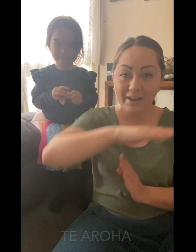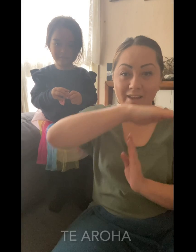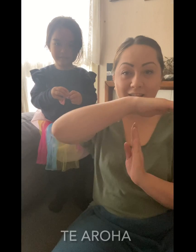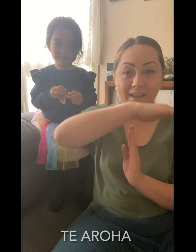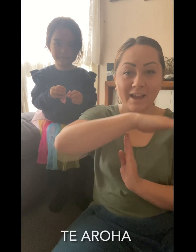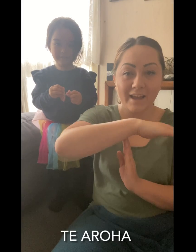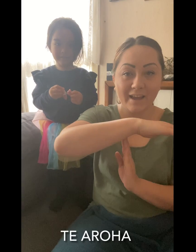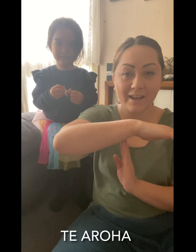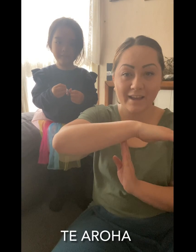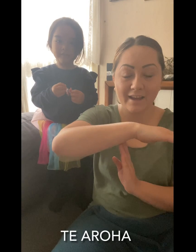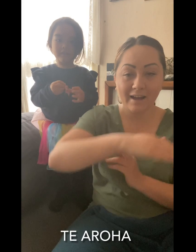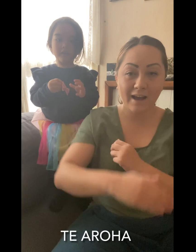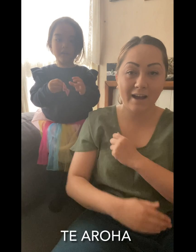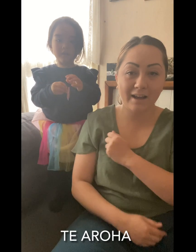Toru Te